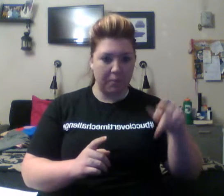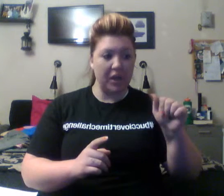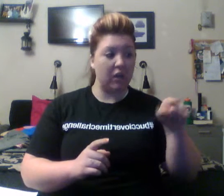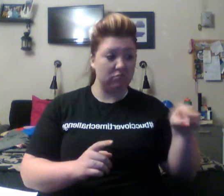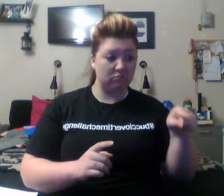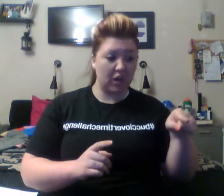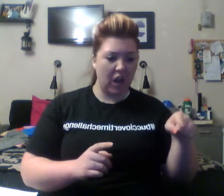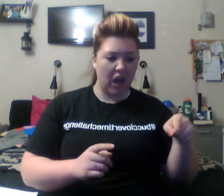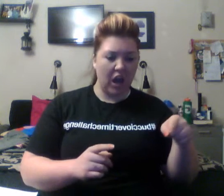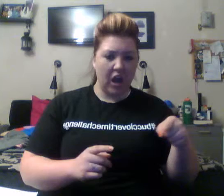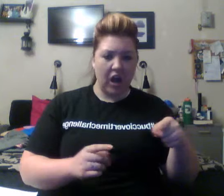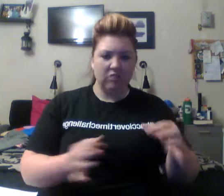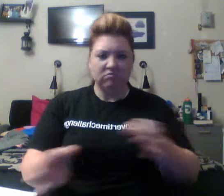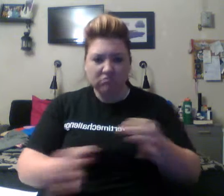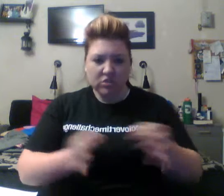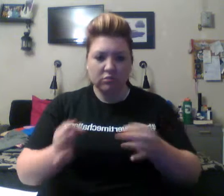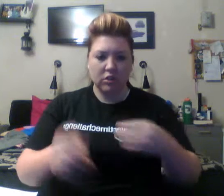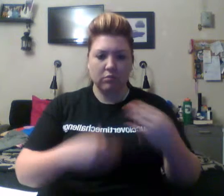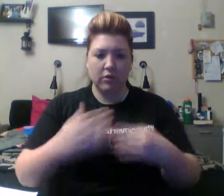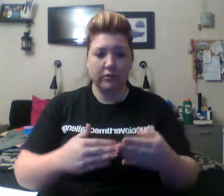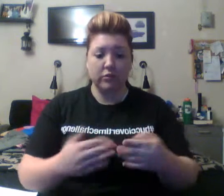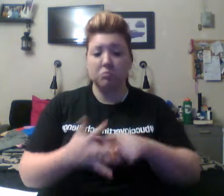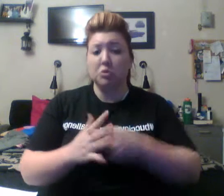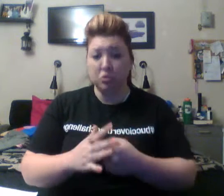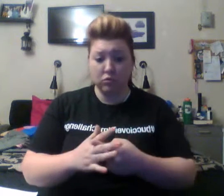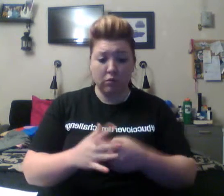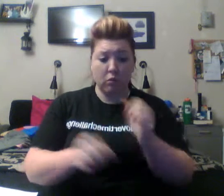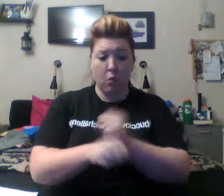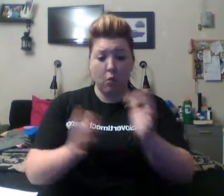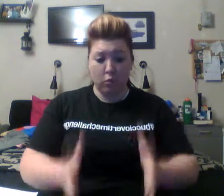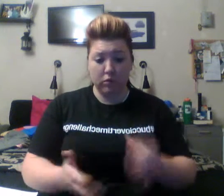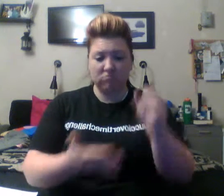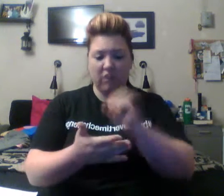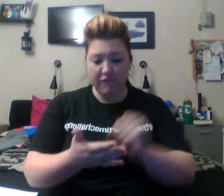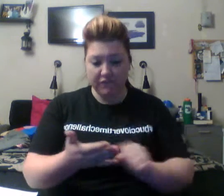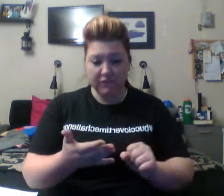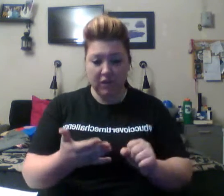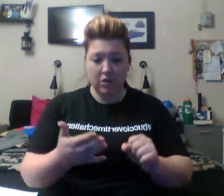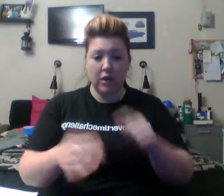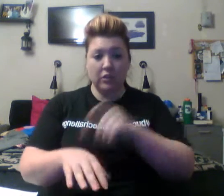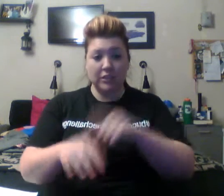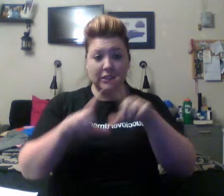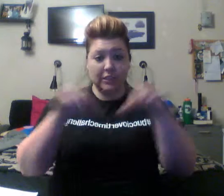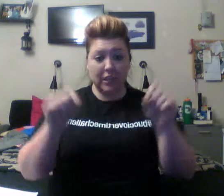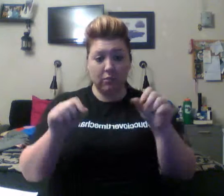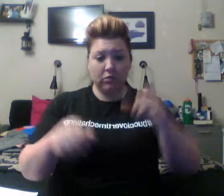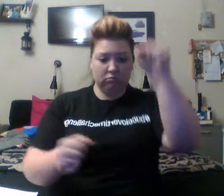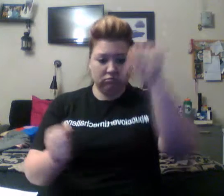the beginning is that you have an individual who will fill out a time card, and then that time card has to be taken to be approved by somebody who has the